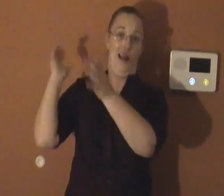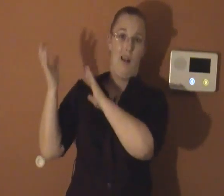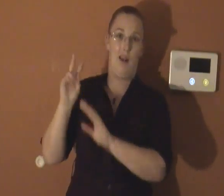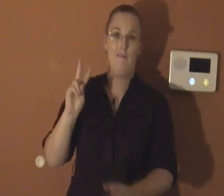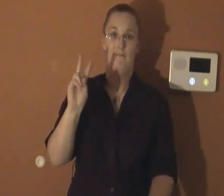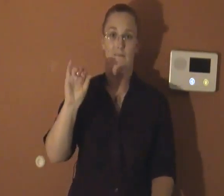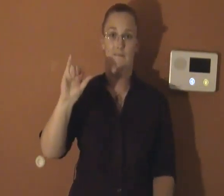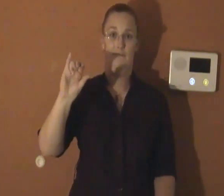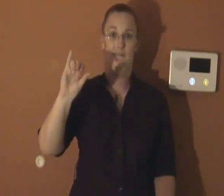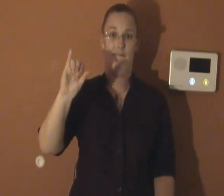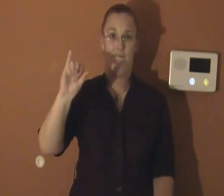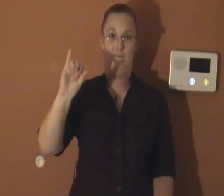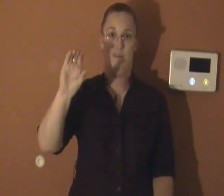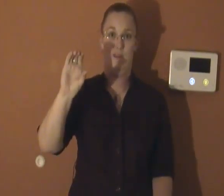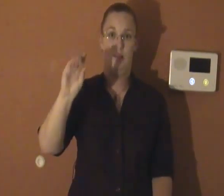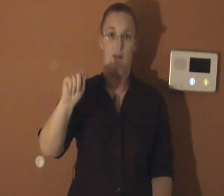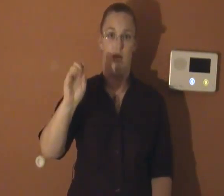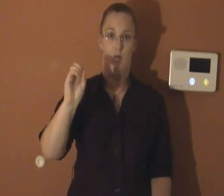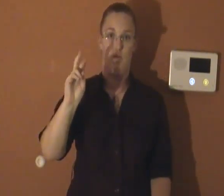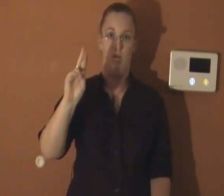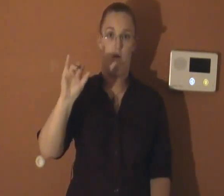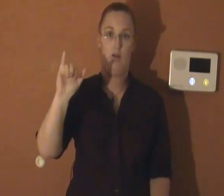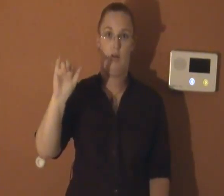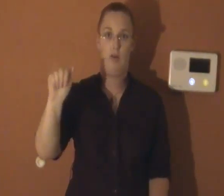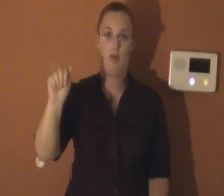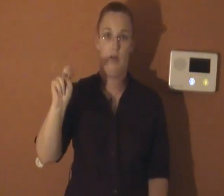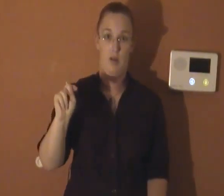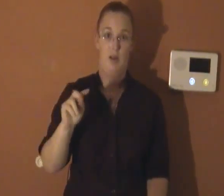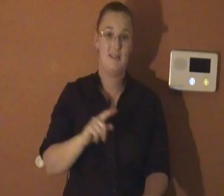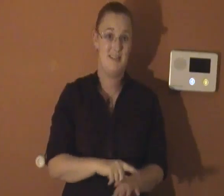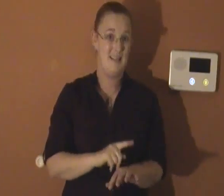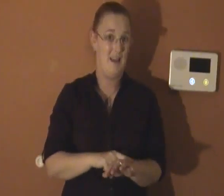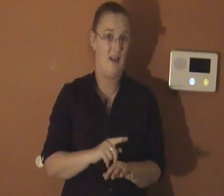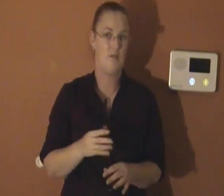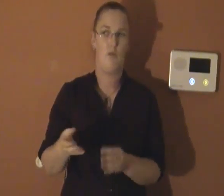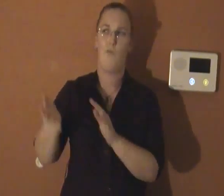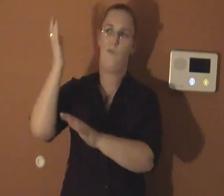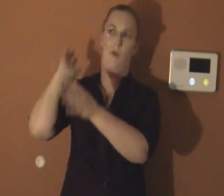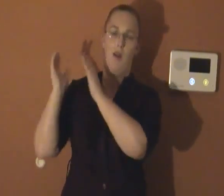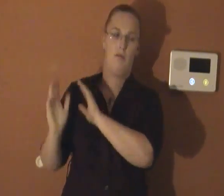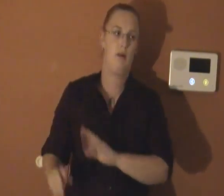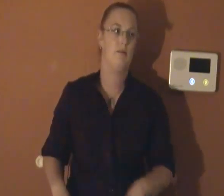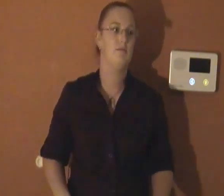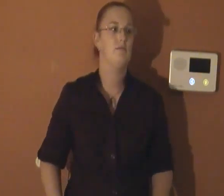Now, my family room, which is very, very different, reminds a lot of people of a British pub,